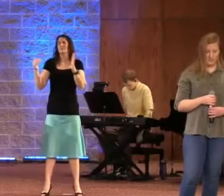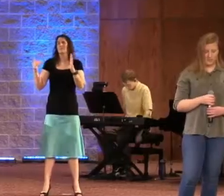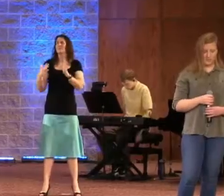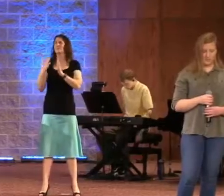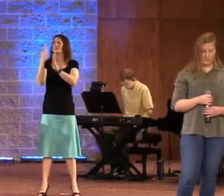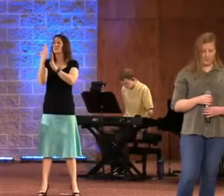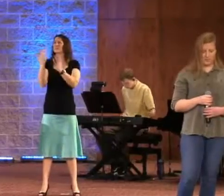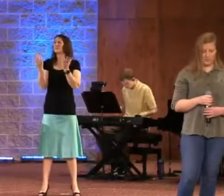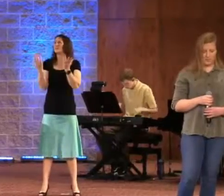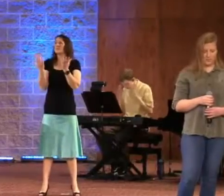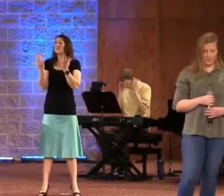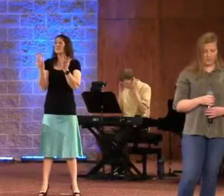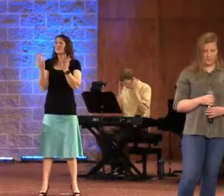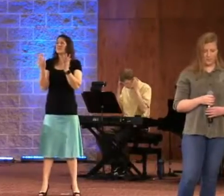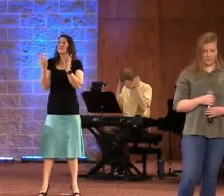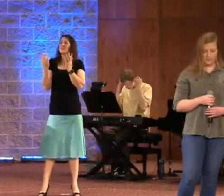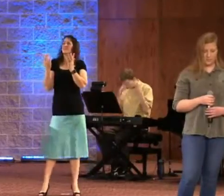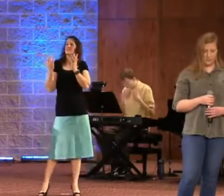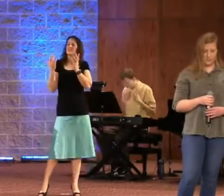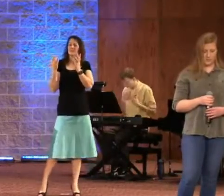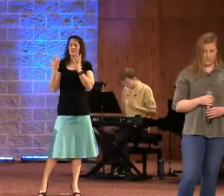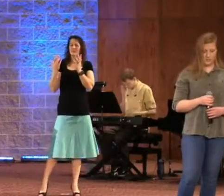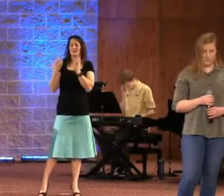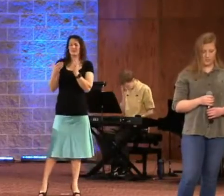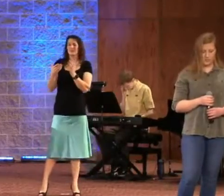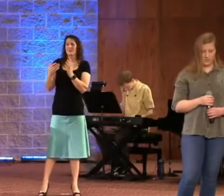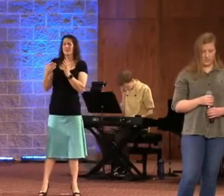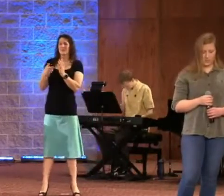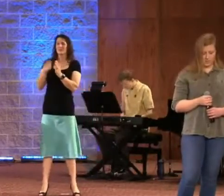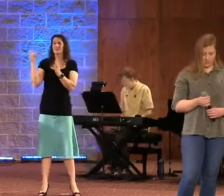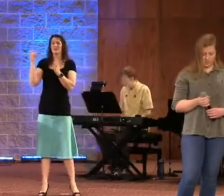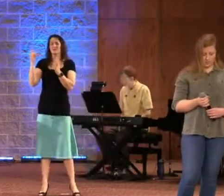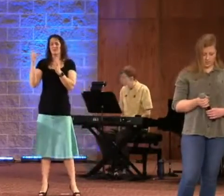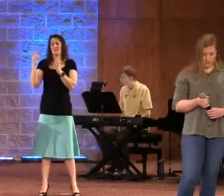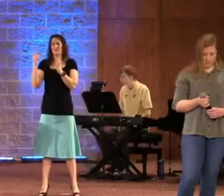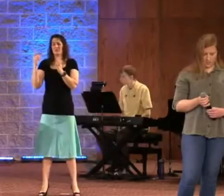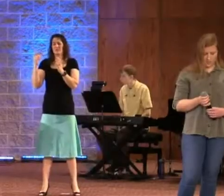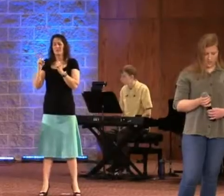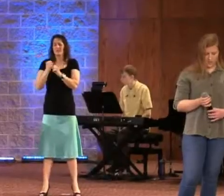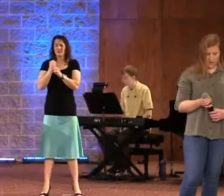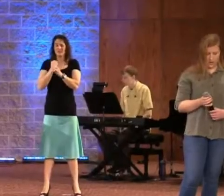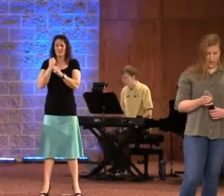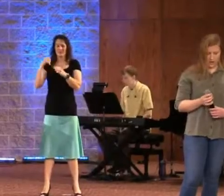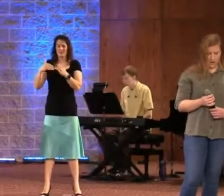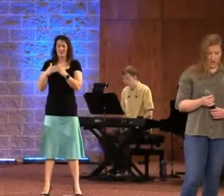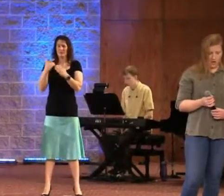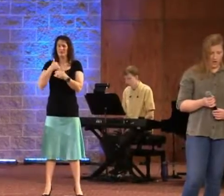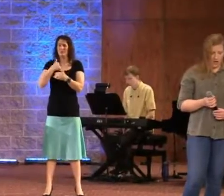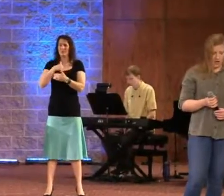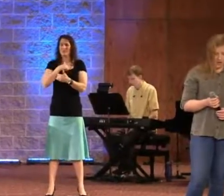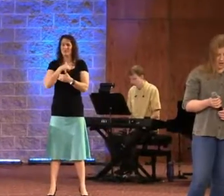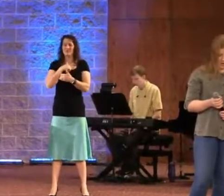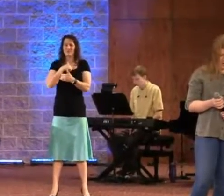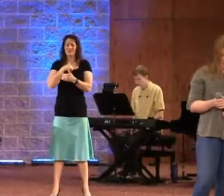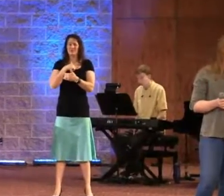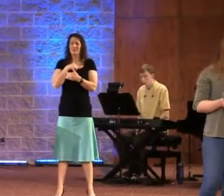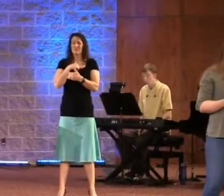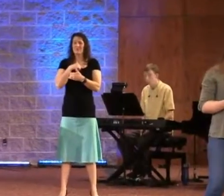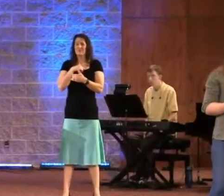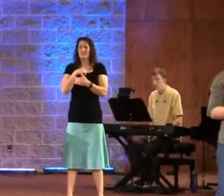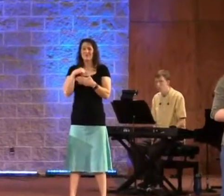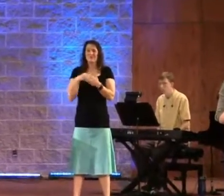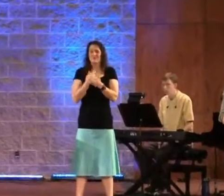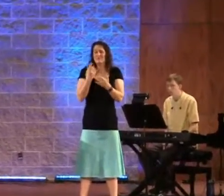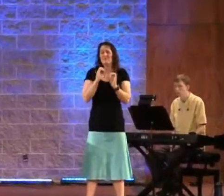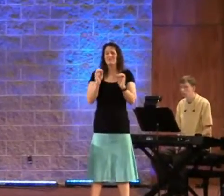no weapon forged against us can stand. Father, and we just trust you this morning. We put